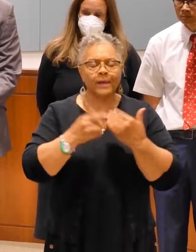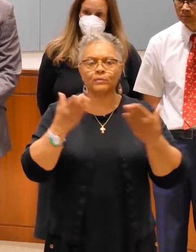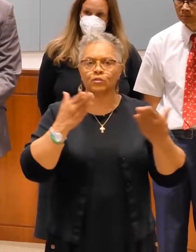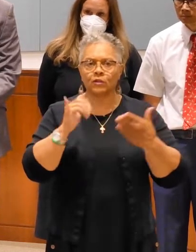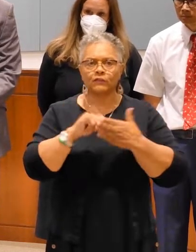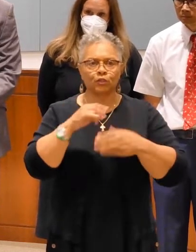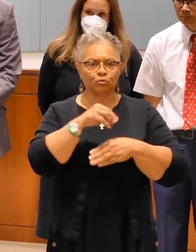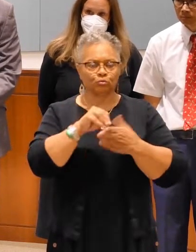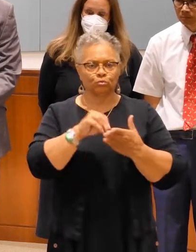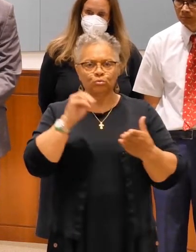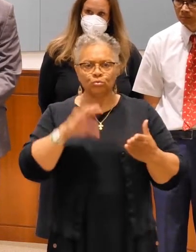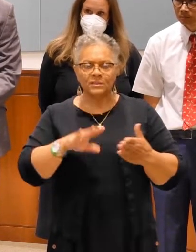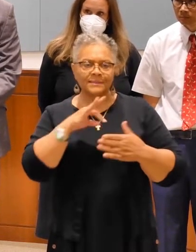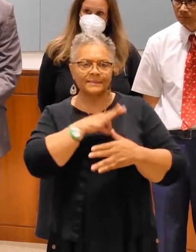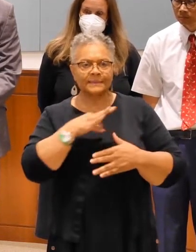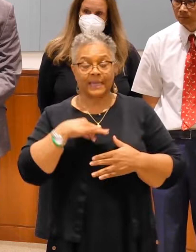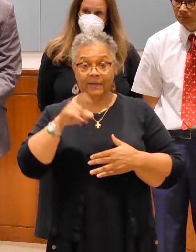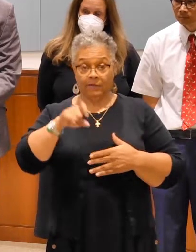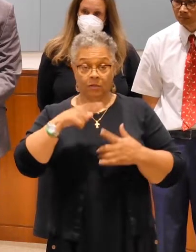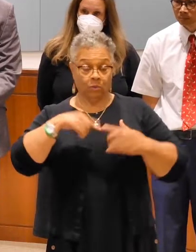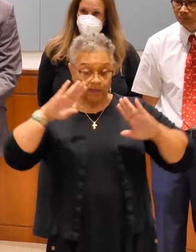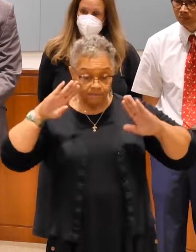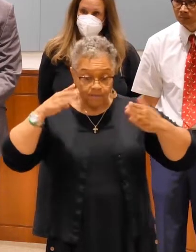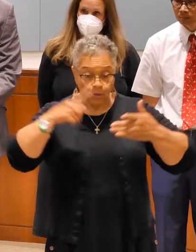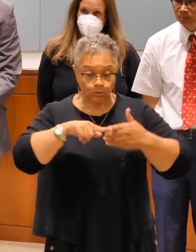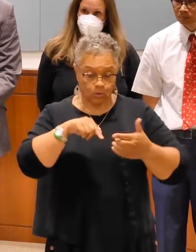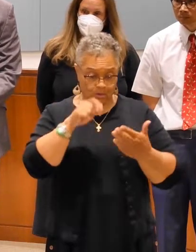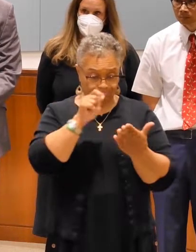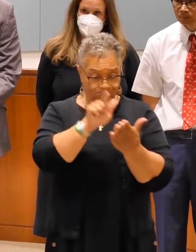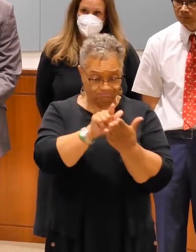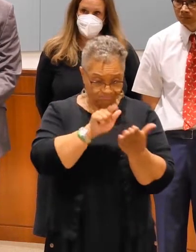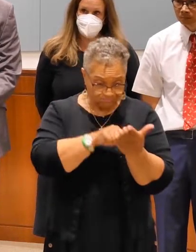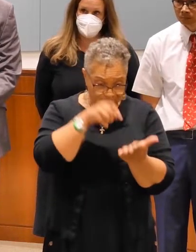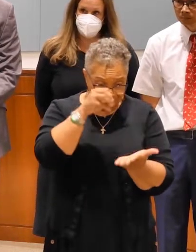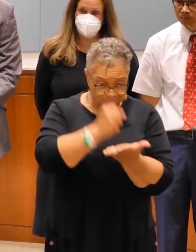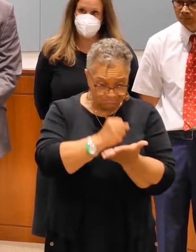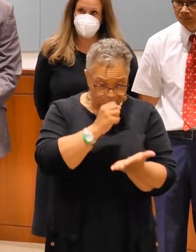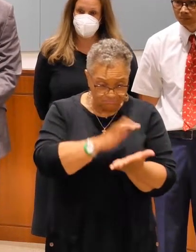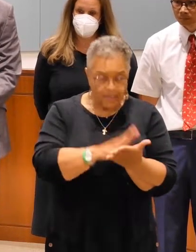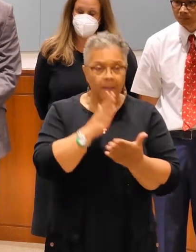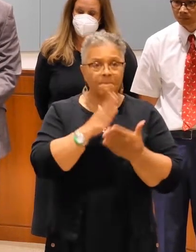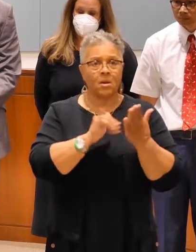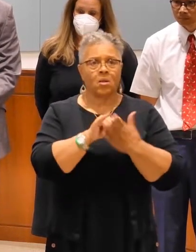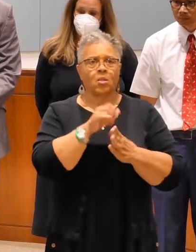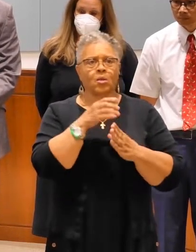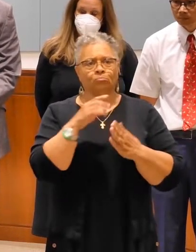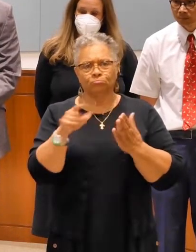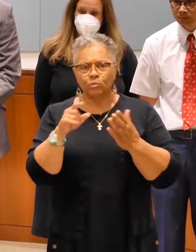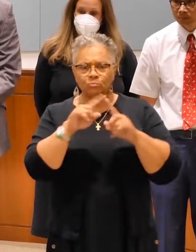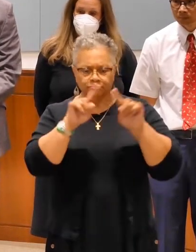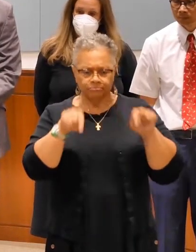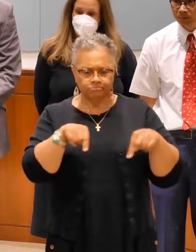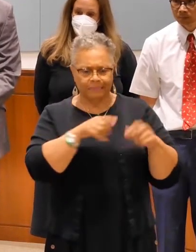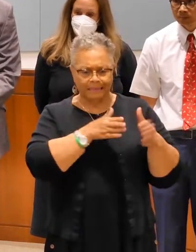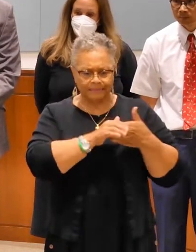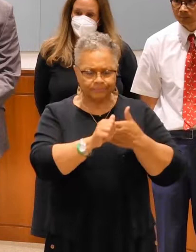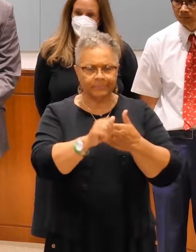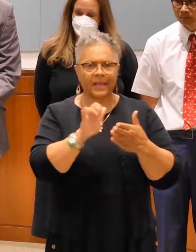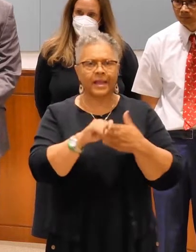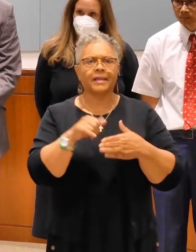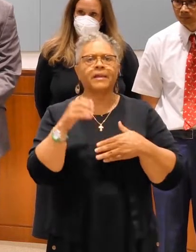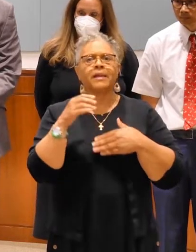need. We can focus on the mandates that we must meet as part of our blueprint for the Maryland and the Kerwin legislation, which,